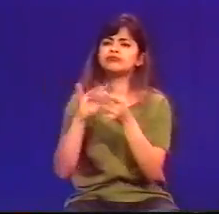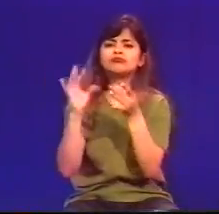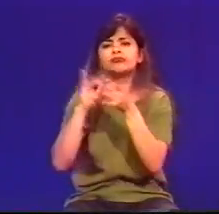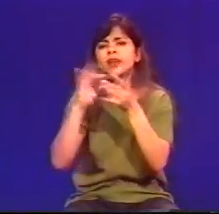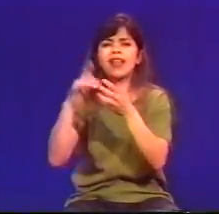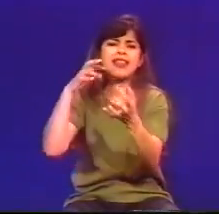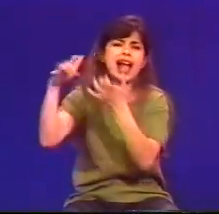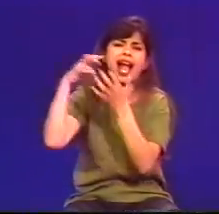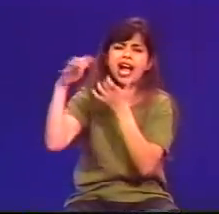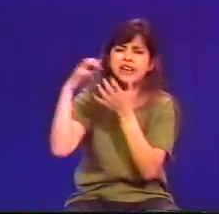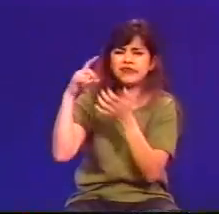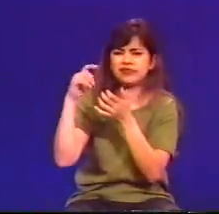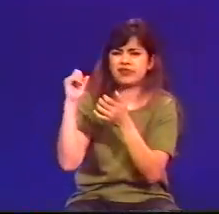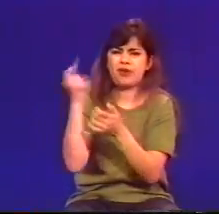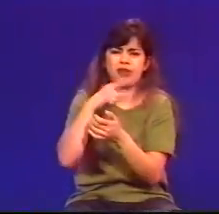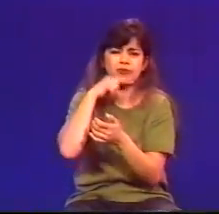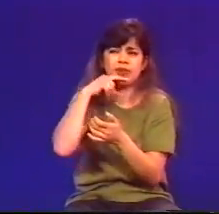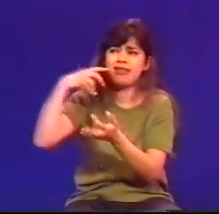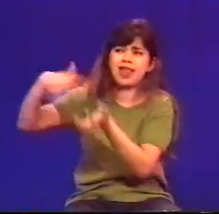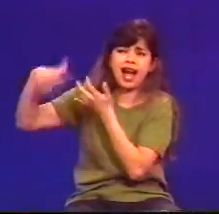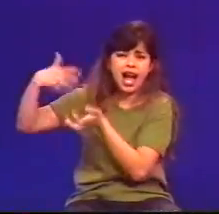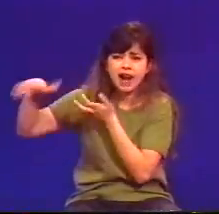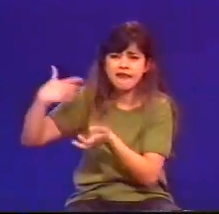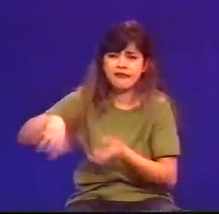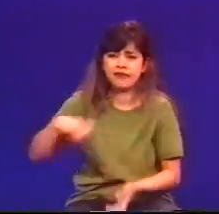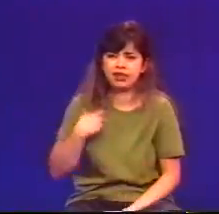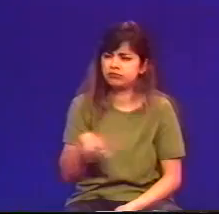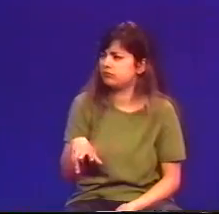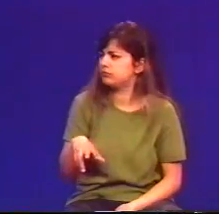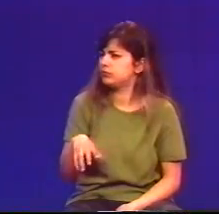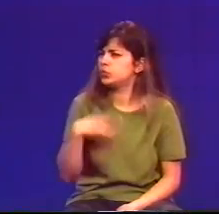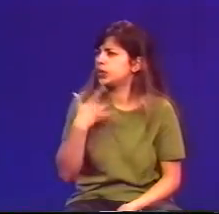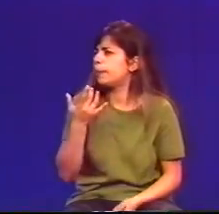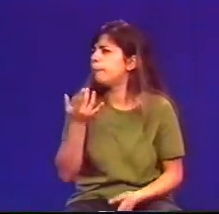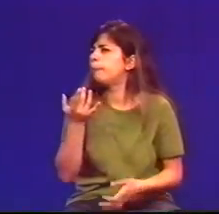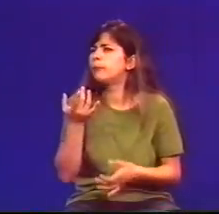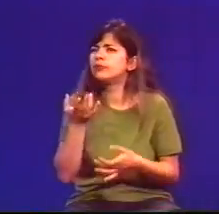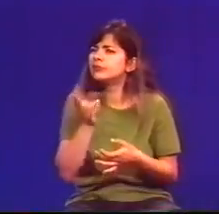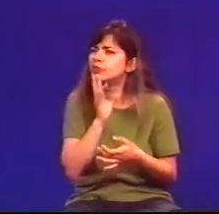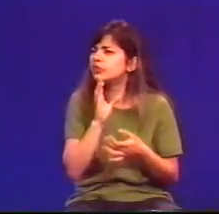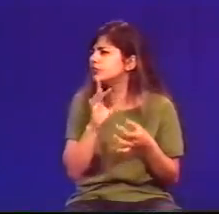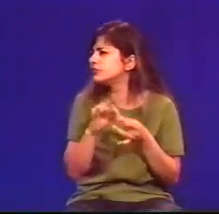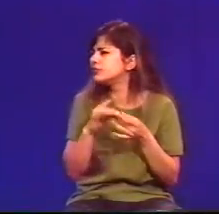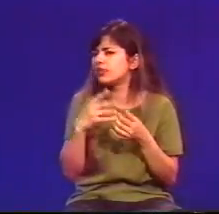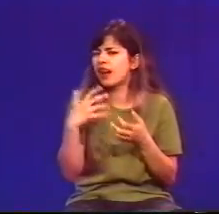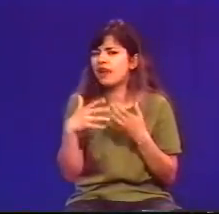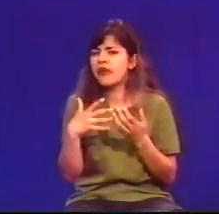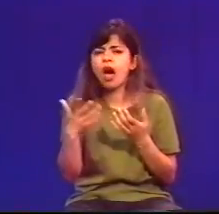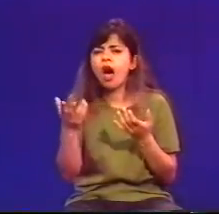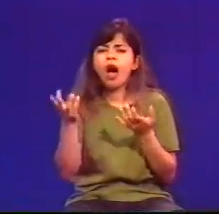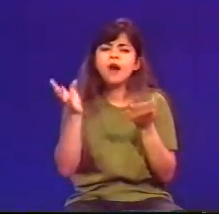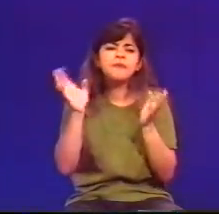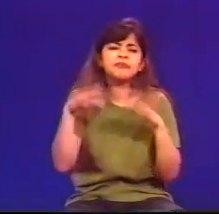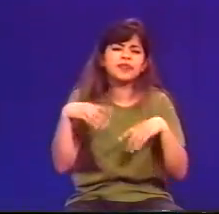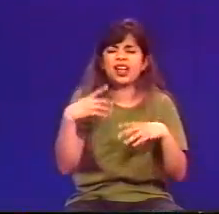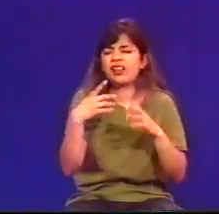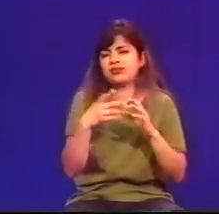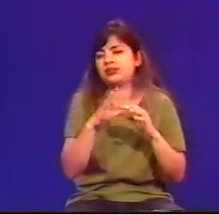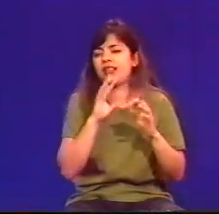You look around and you see everybody cracking up laughing, and you ask one of your brothers or sisters or your mom or somebody to interpret for you